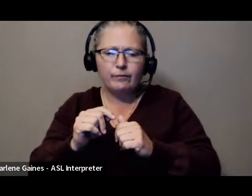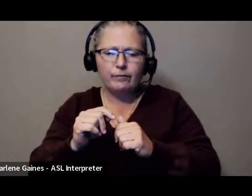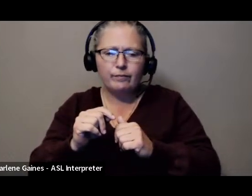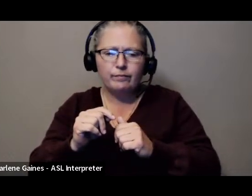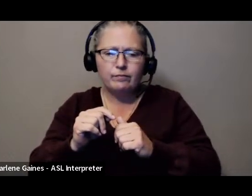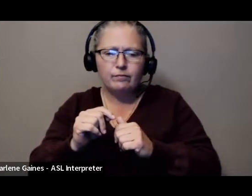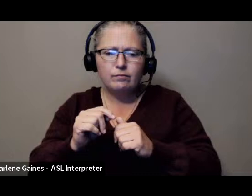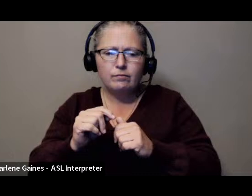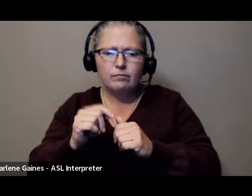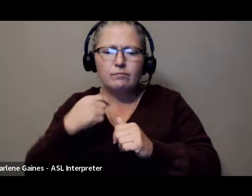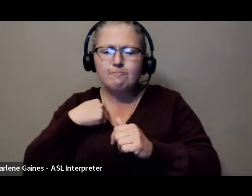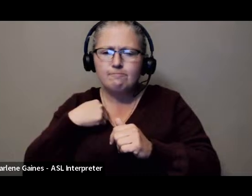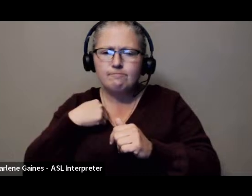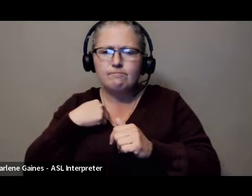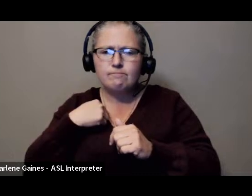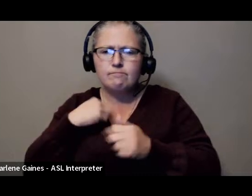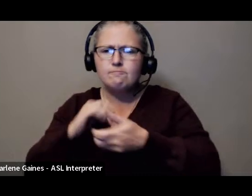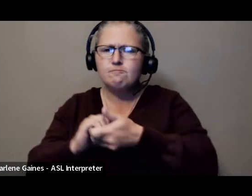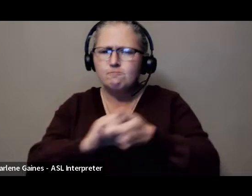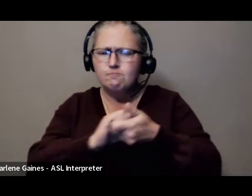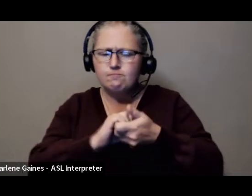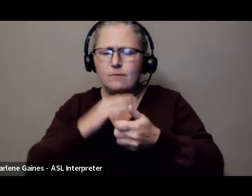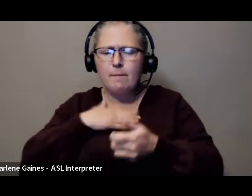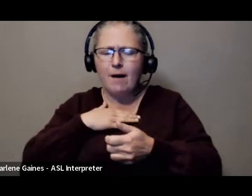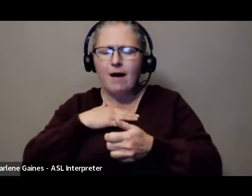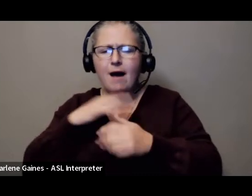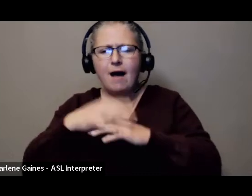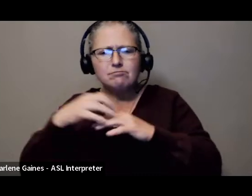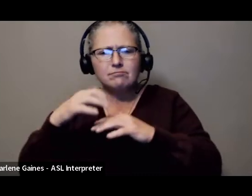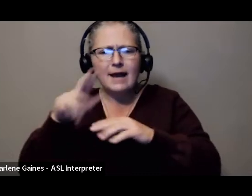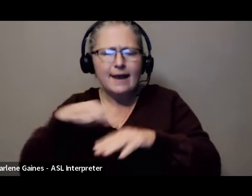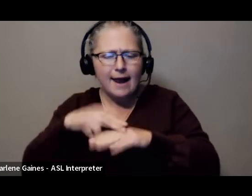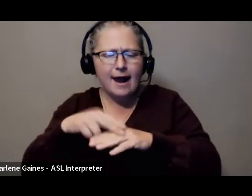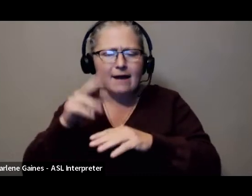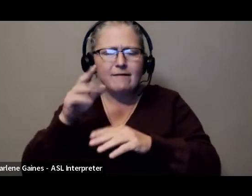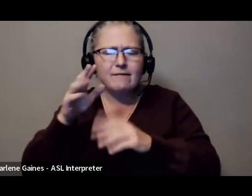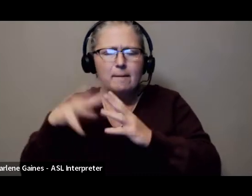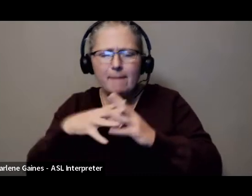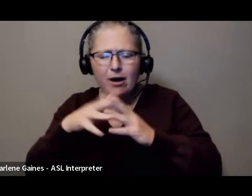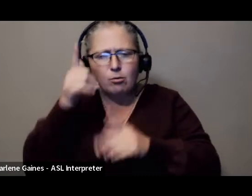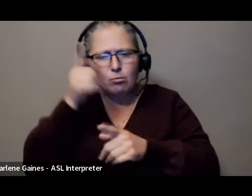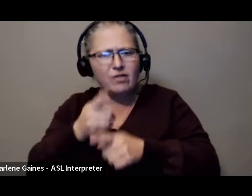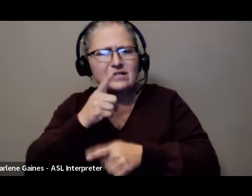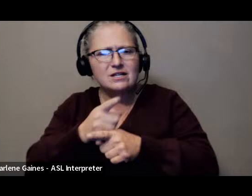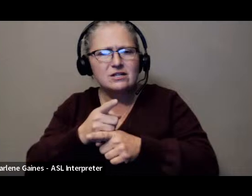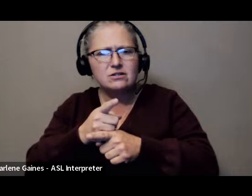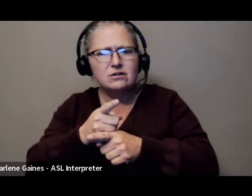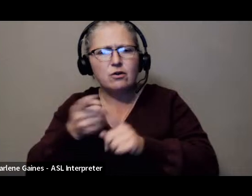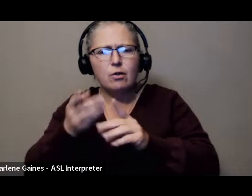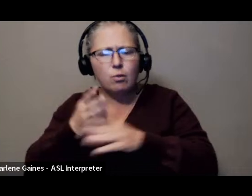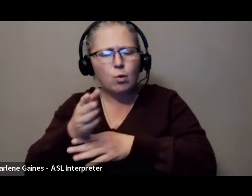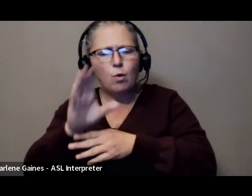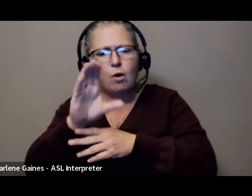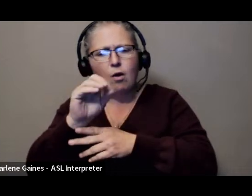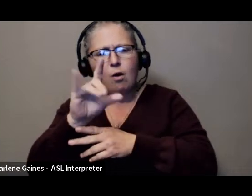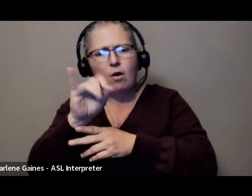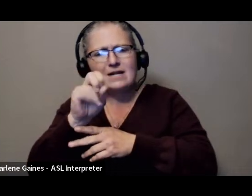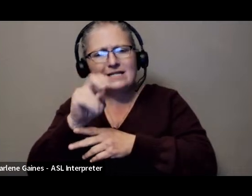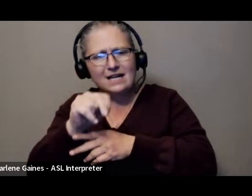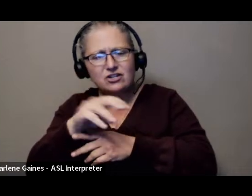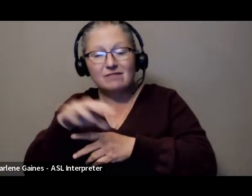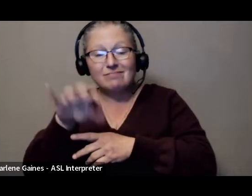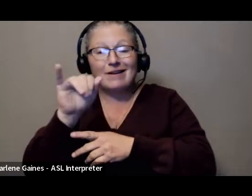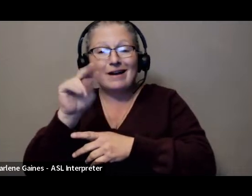stand in solidarity with my Native American brothers and sisters who, through colonization,